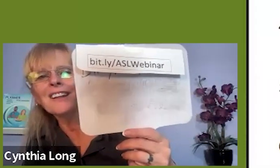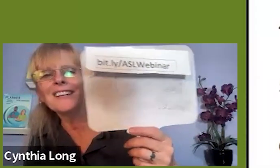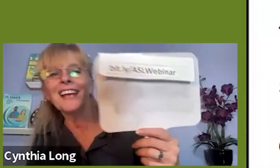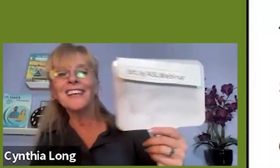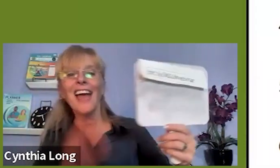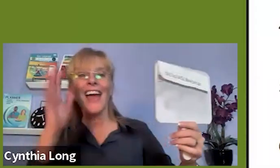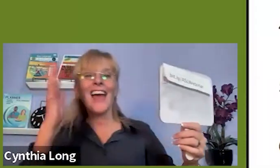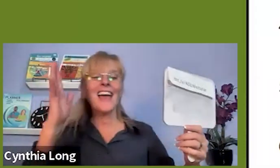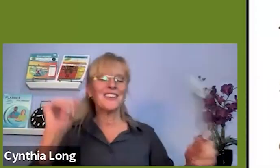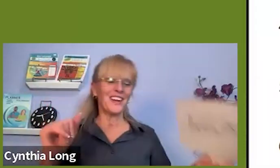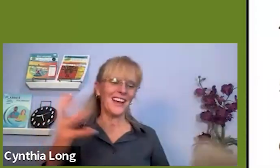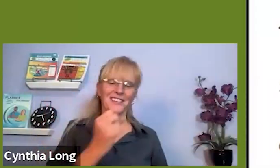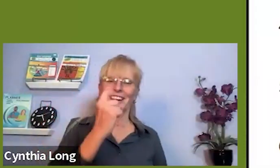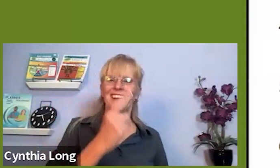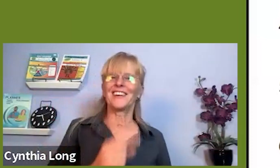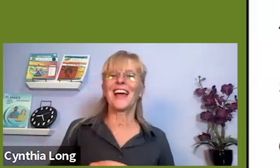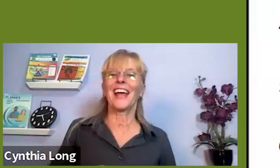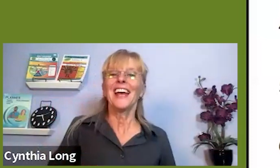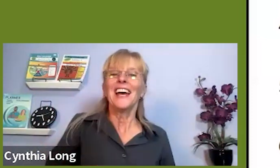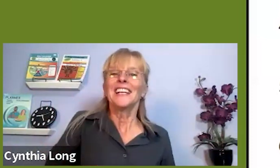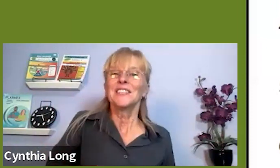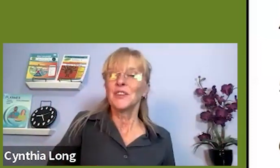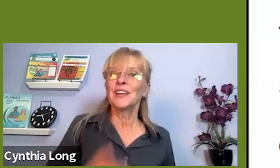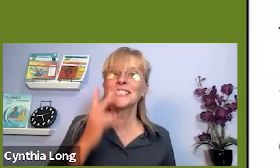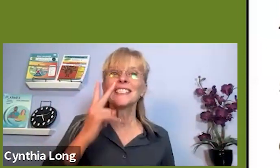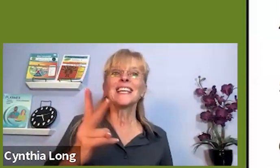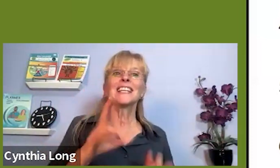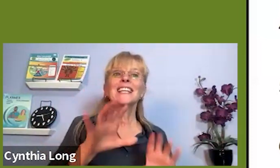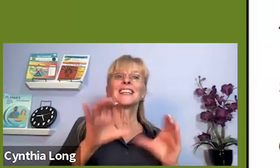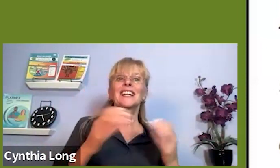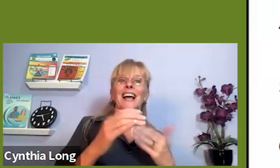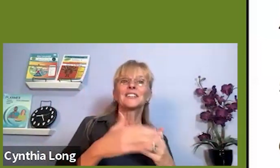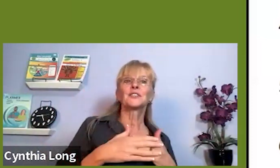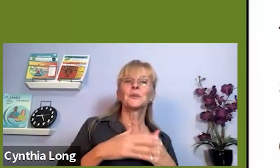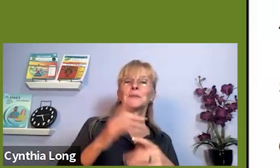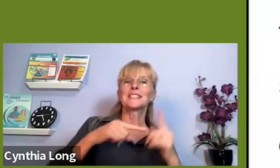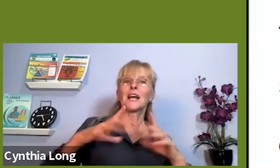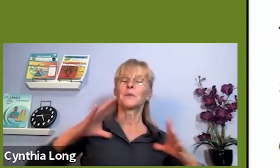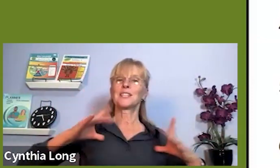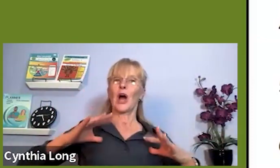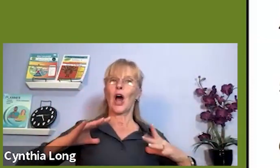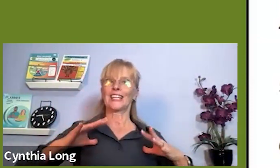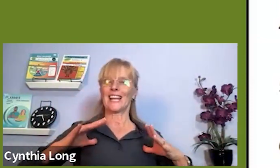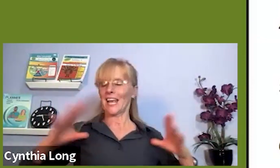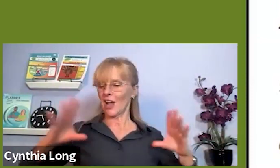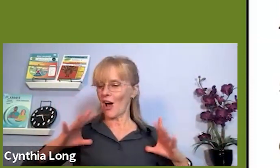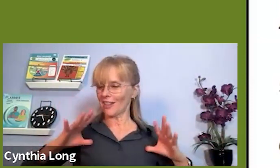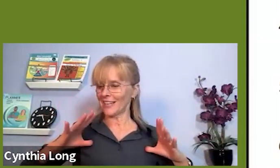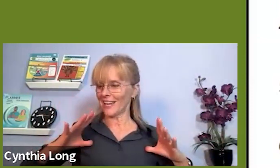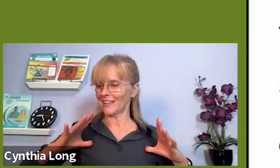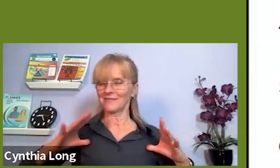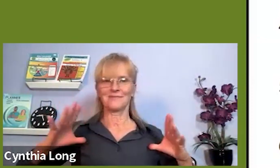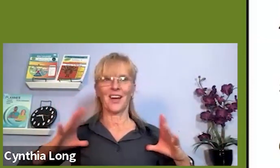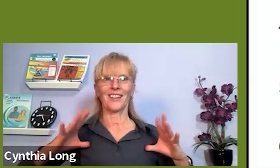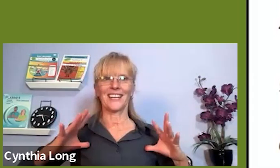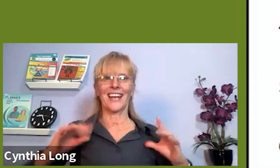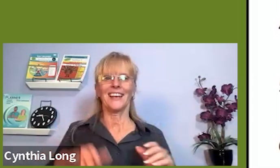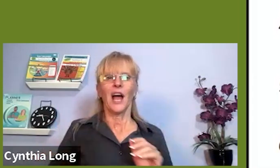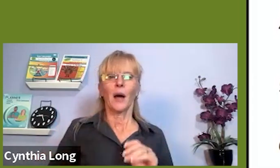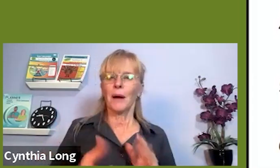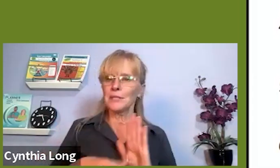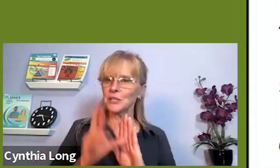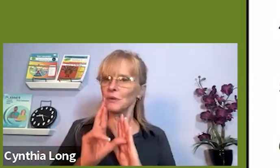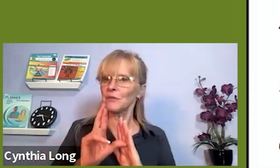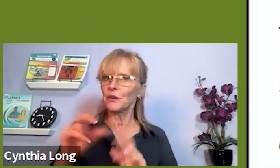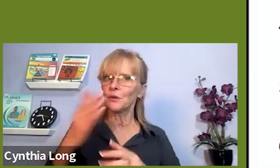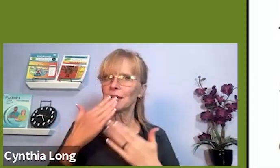We have holiday. Yeah, you got it right. Okay. So you can see that in the classroom, the sign was holiday, holiday, holiday.